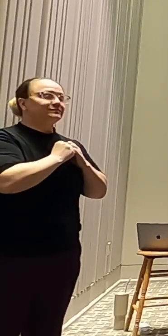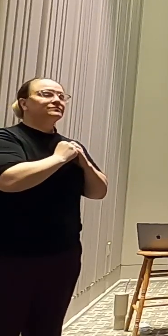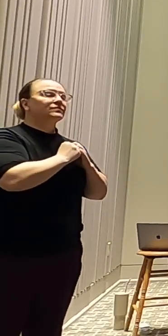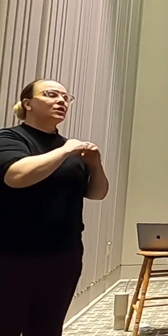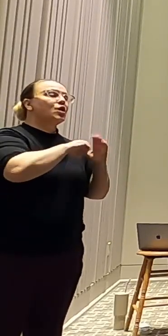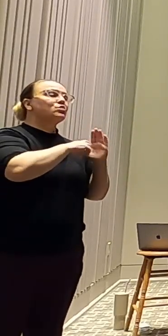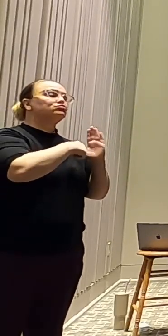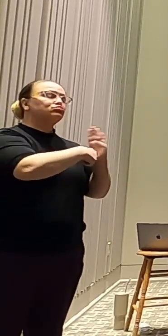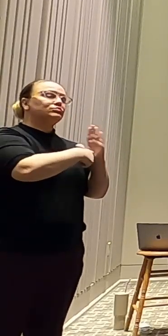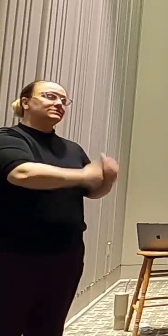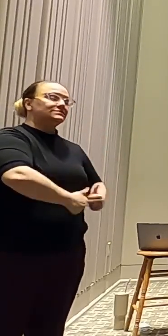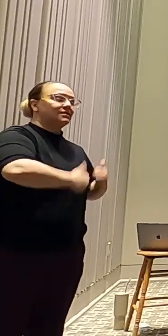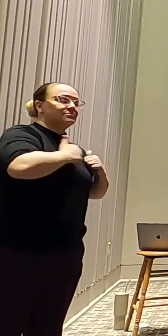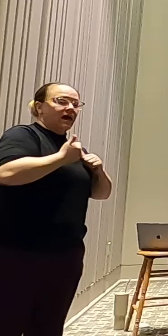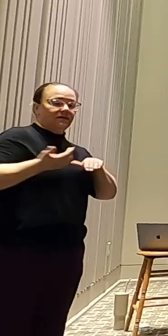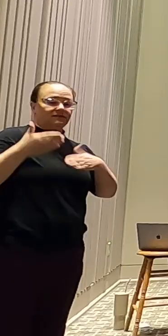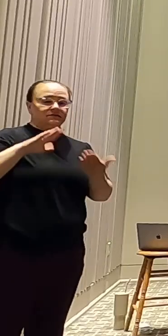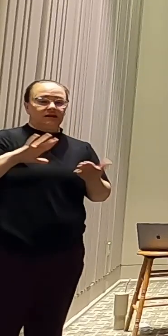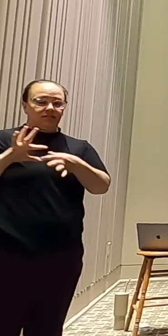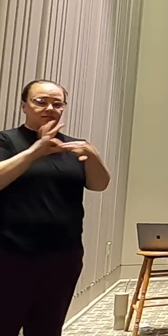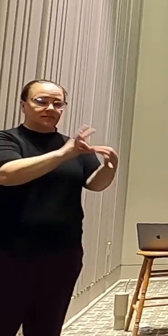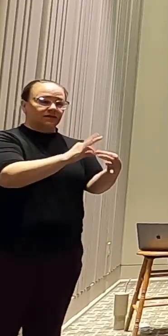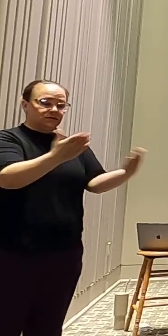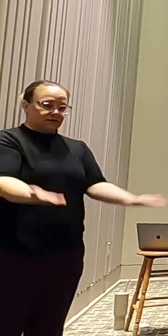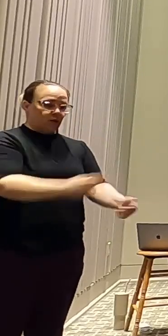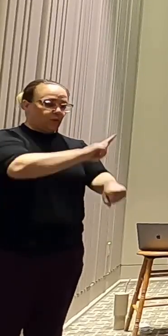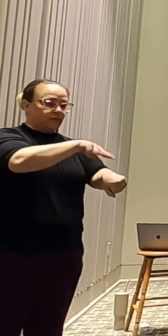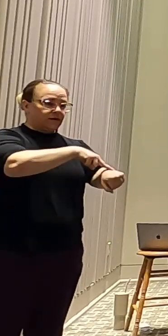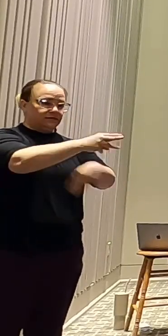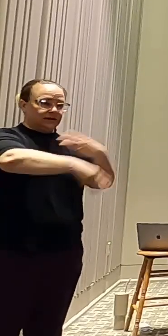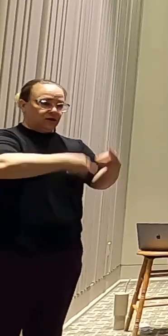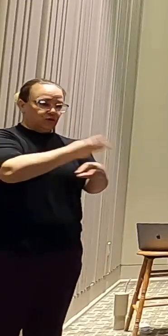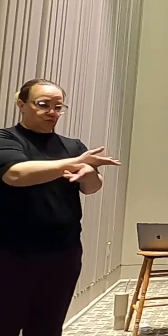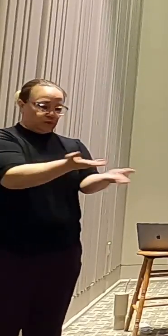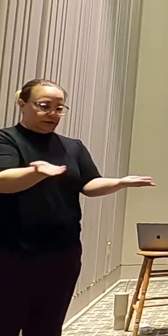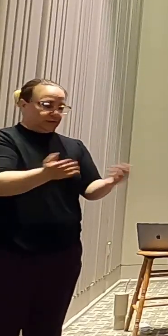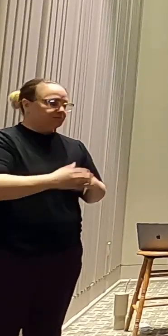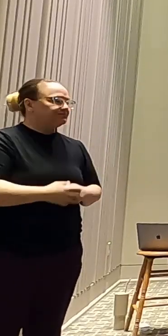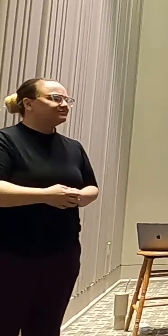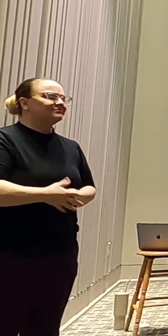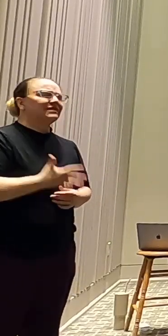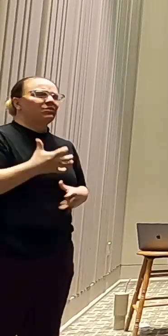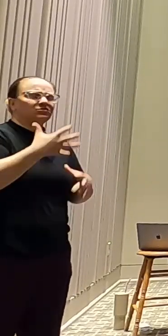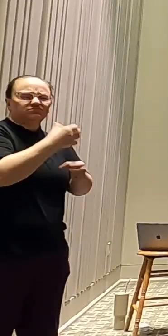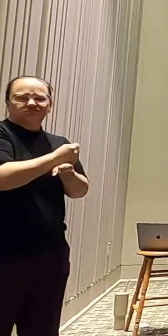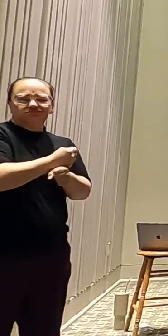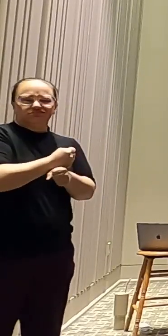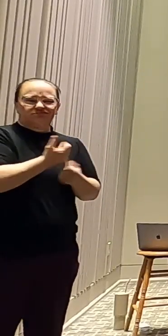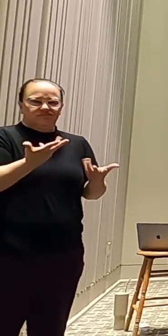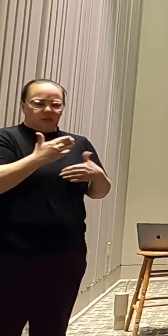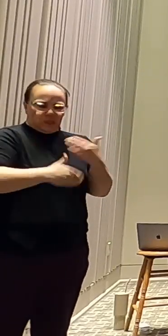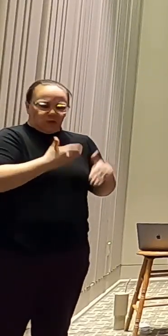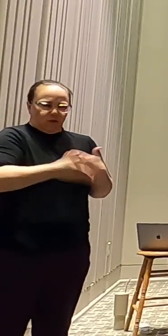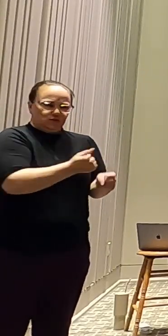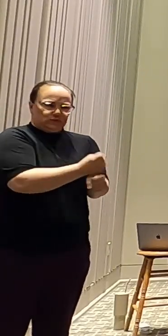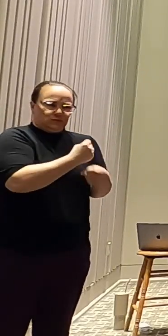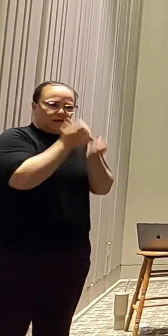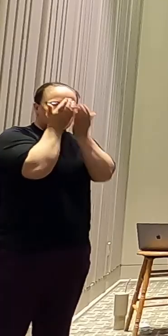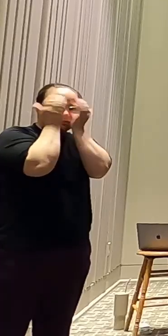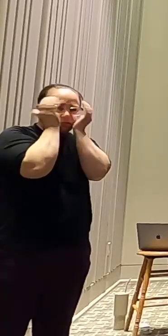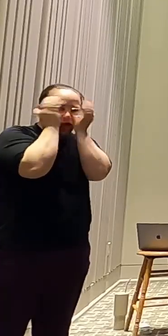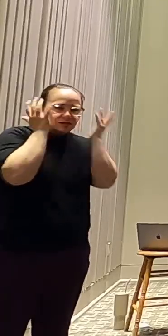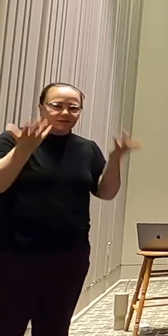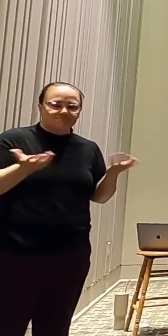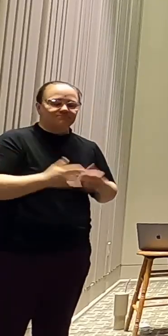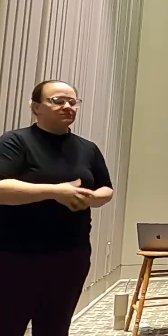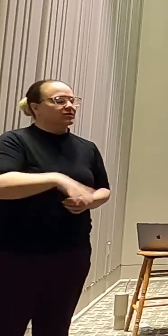to the natural world. So I'm just going to kind of talk briefly about the process of creating these masks. So it's highly